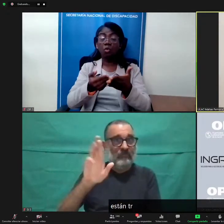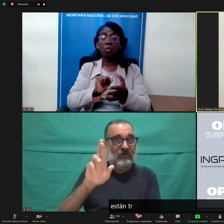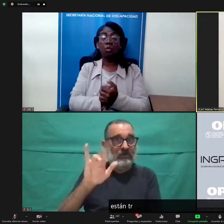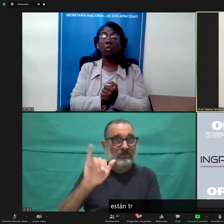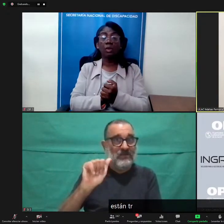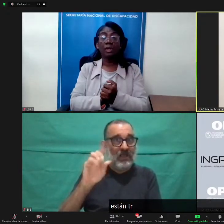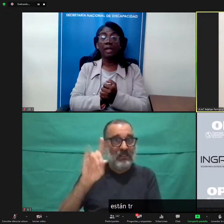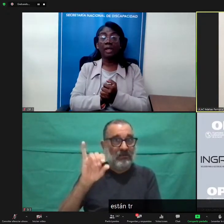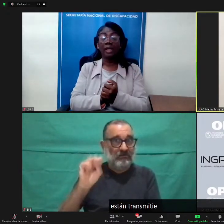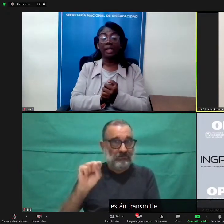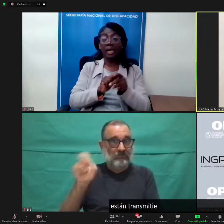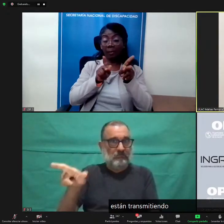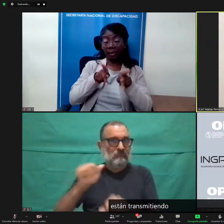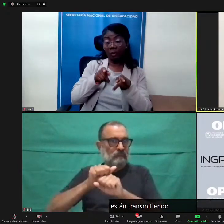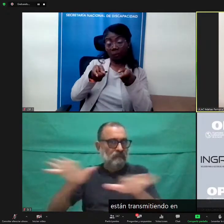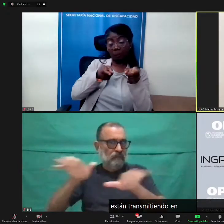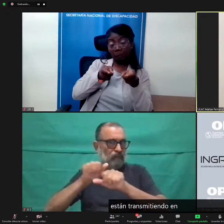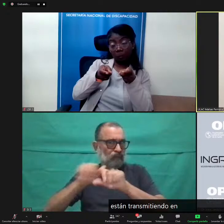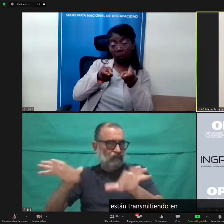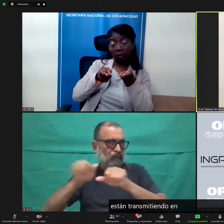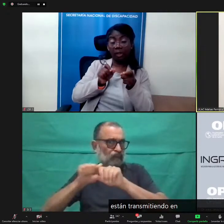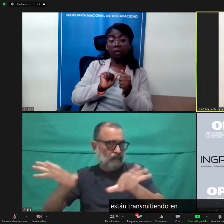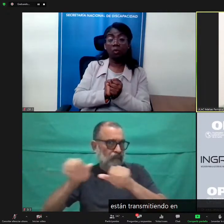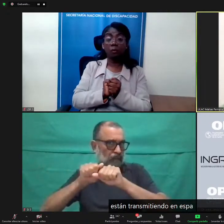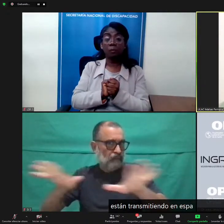the panelists and the moderator